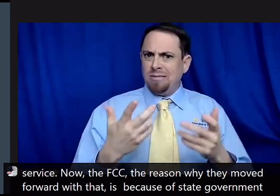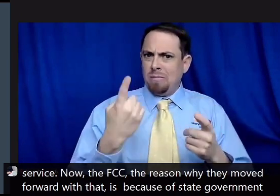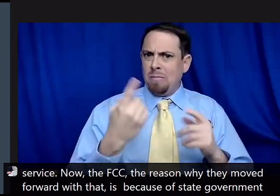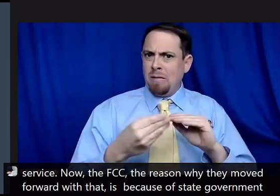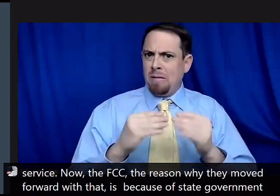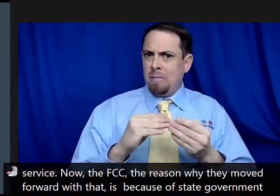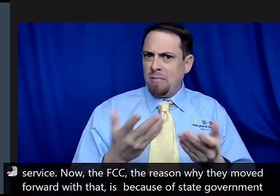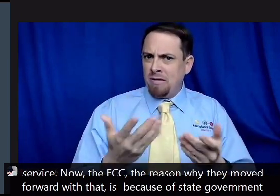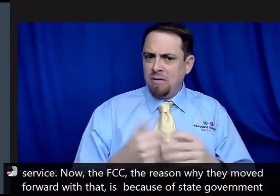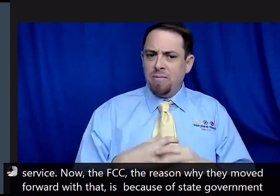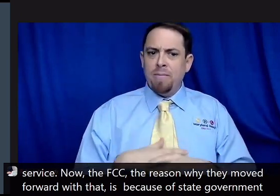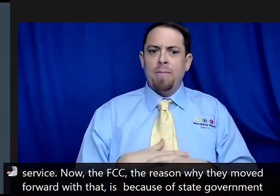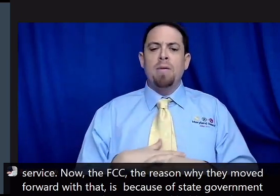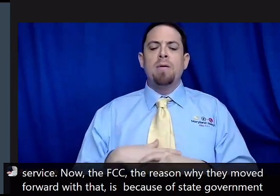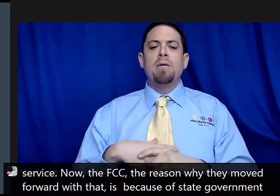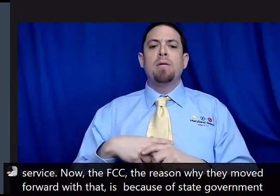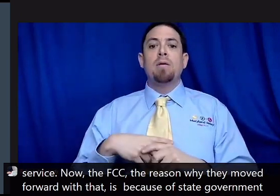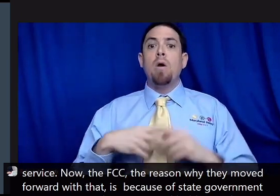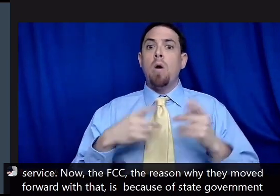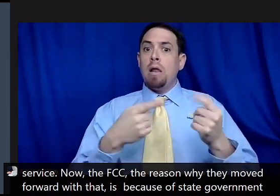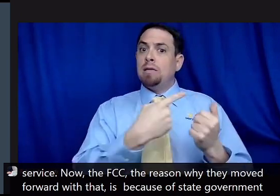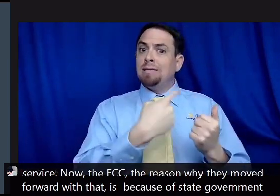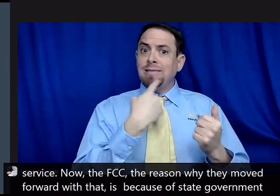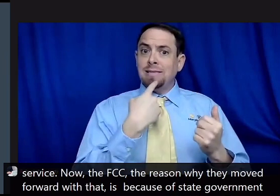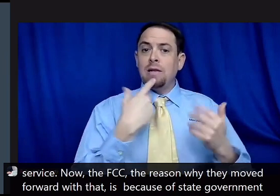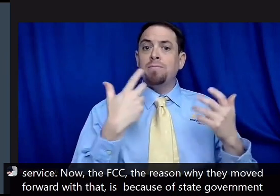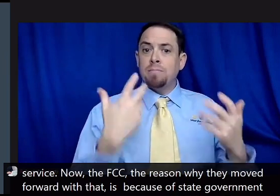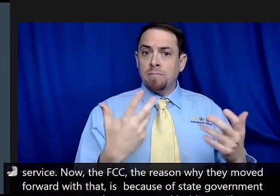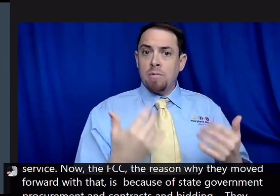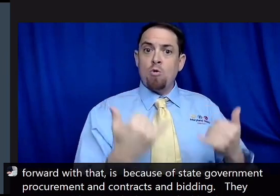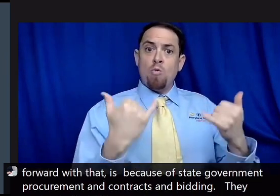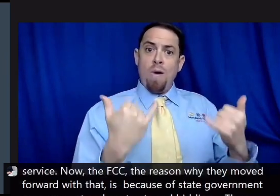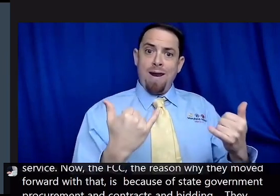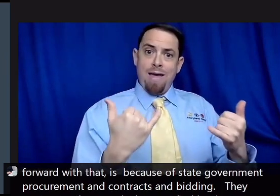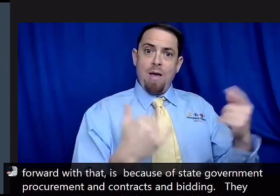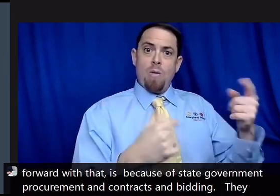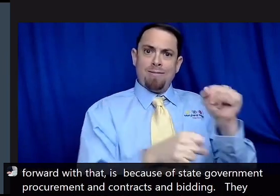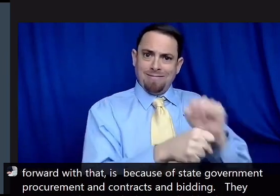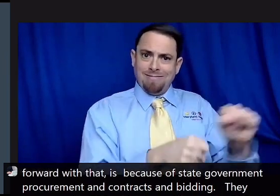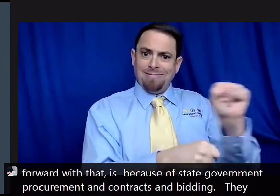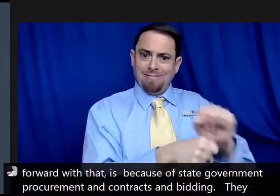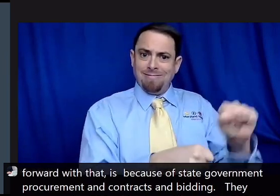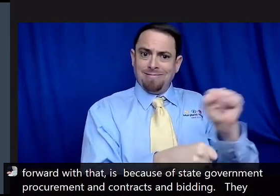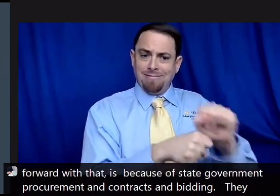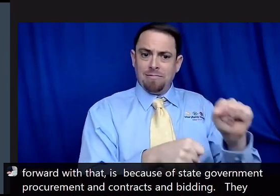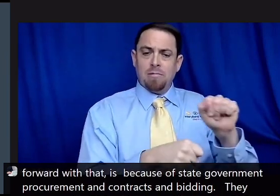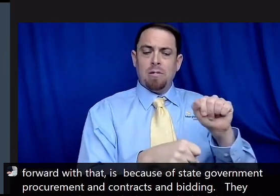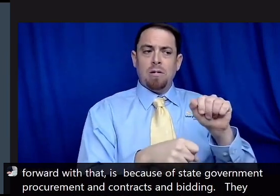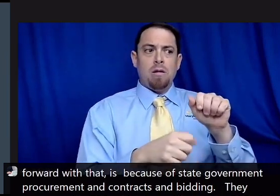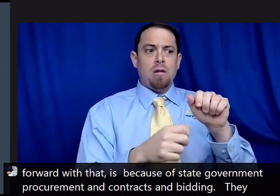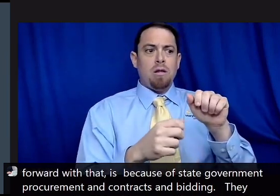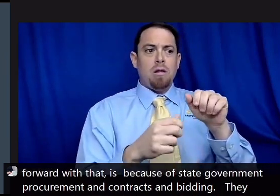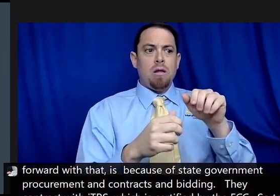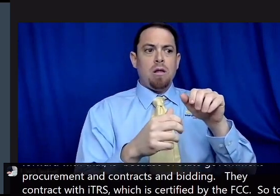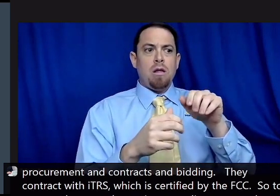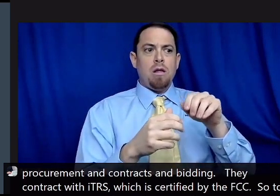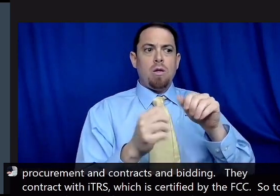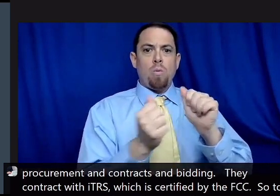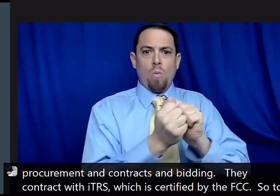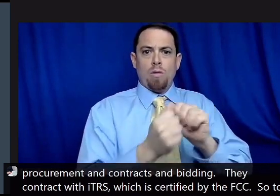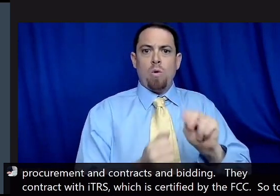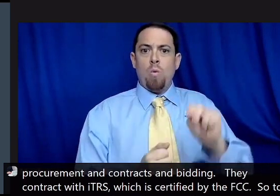So, to answer the second question regarding one number, FCC's response was that they are